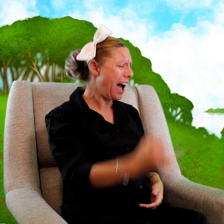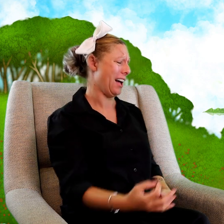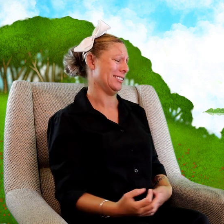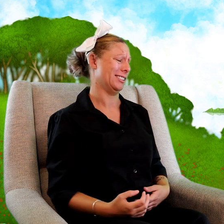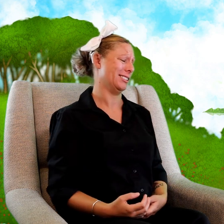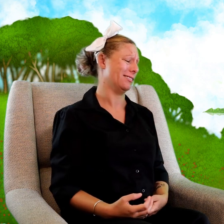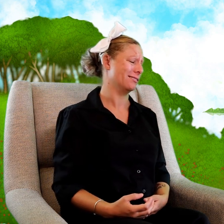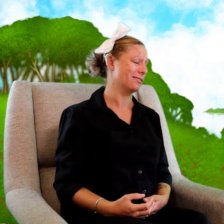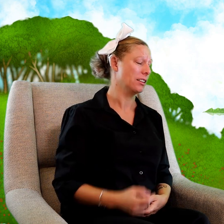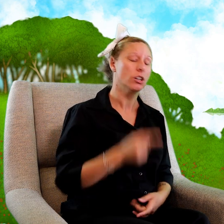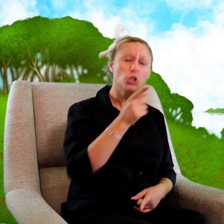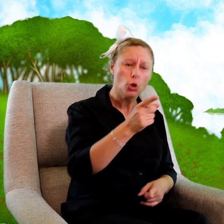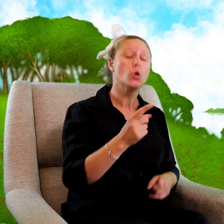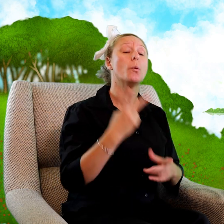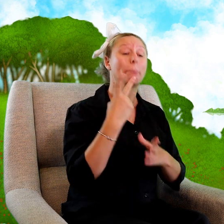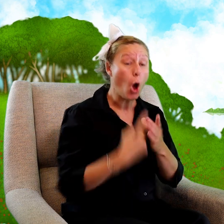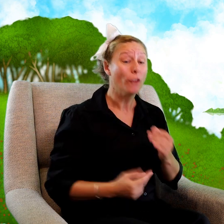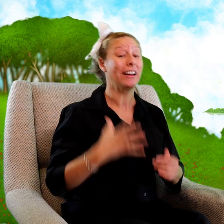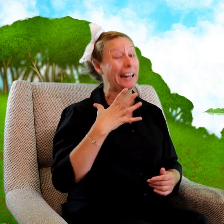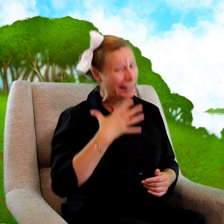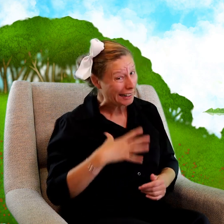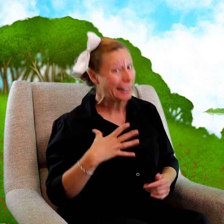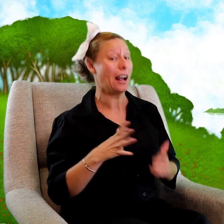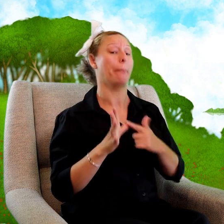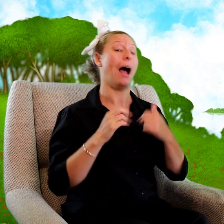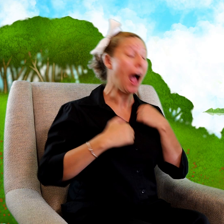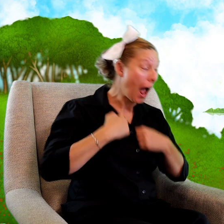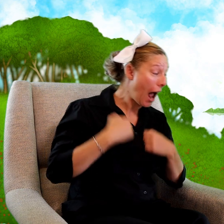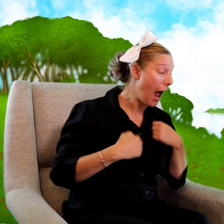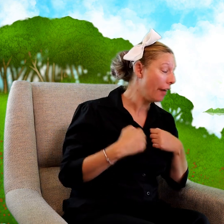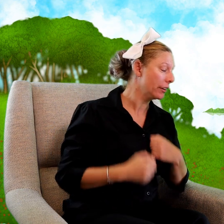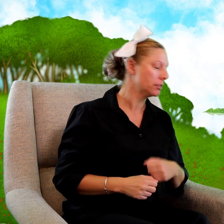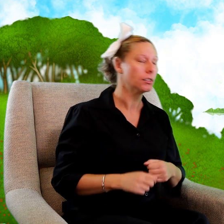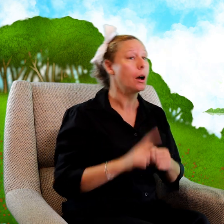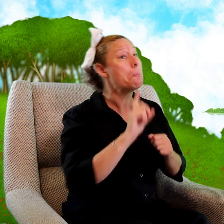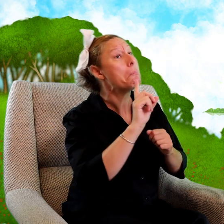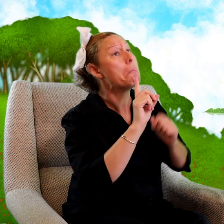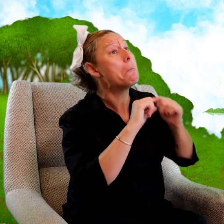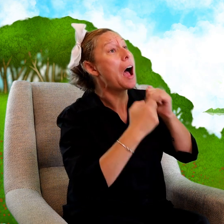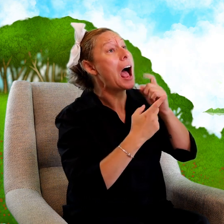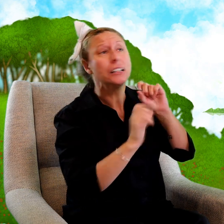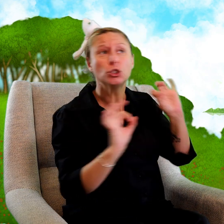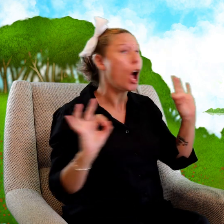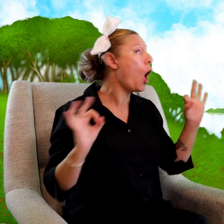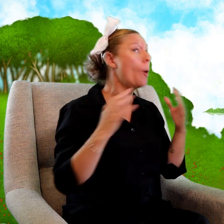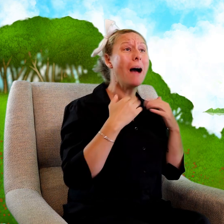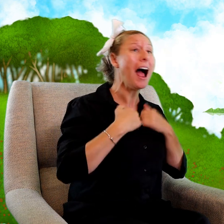asked Mum. You both need a bath. But it's